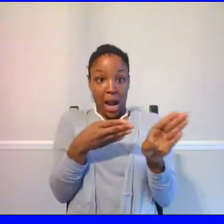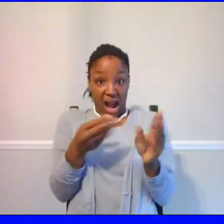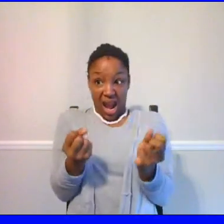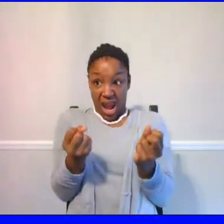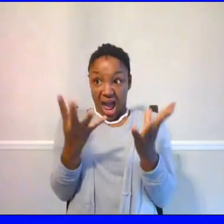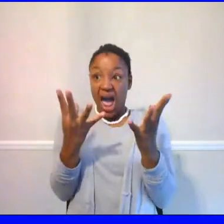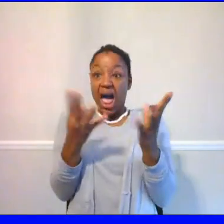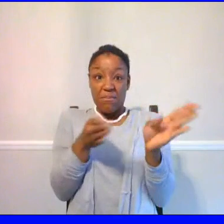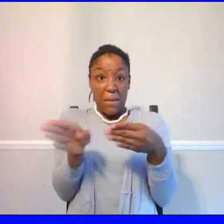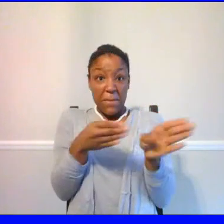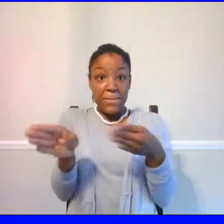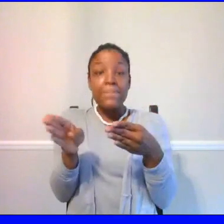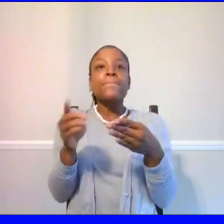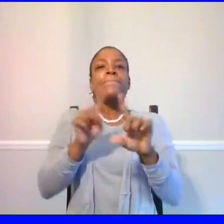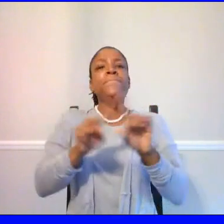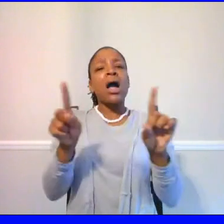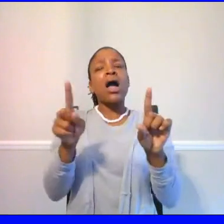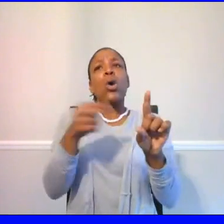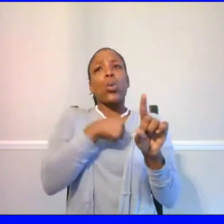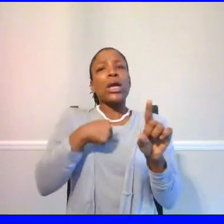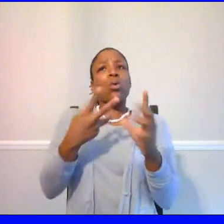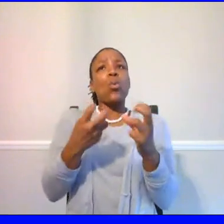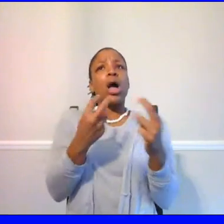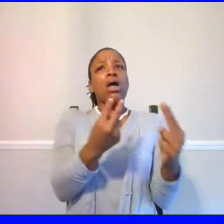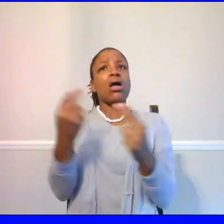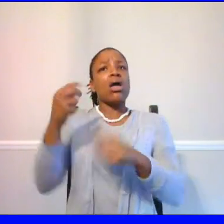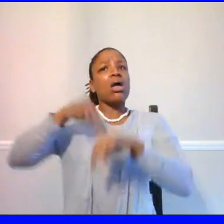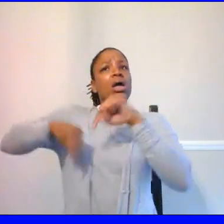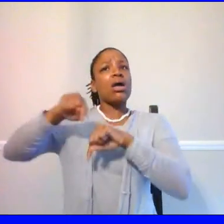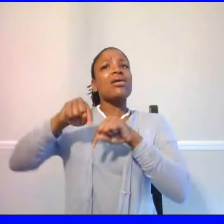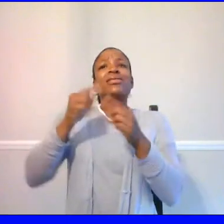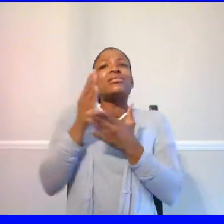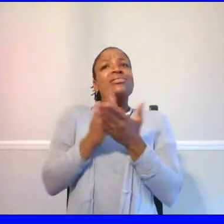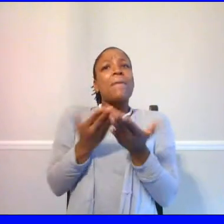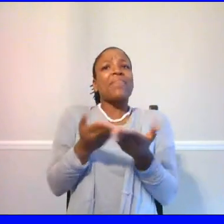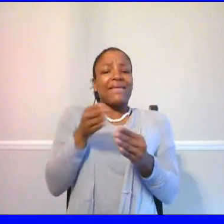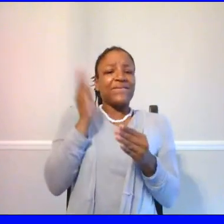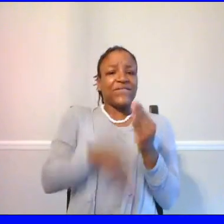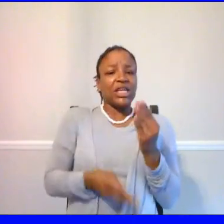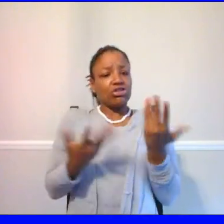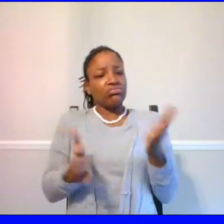and go backwards, some things are finished. So